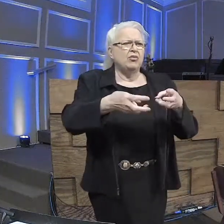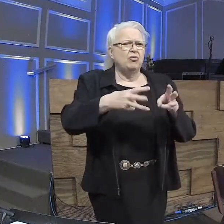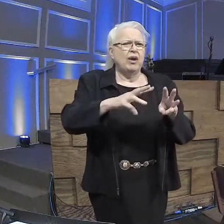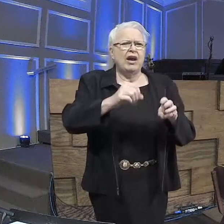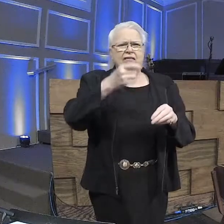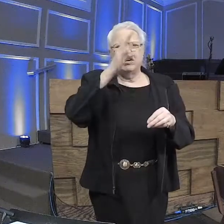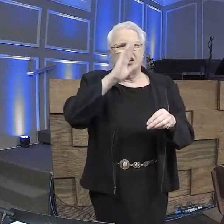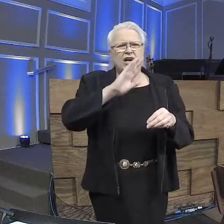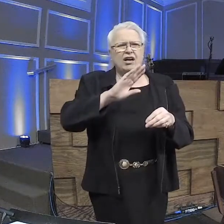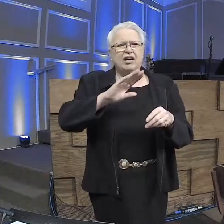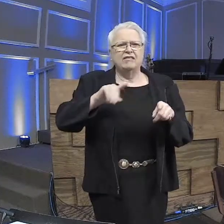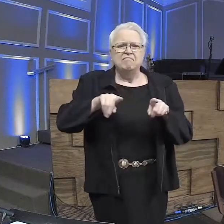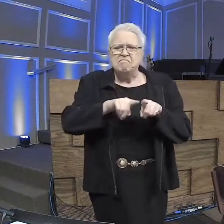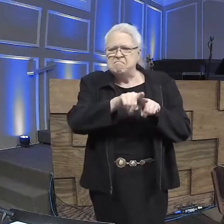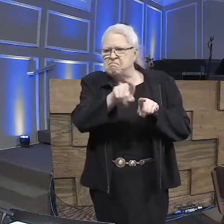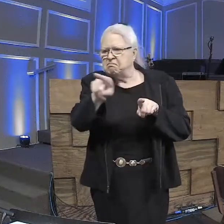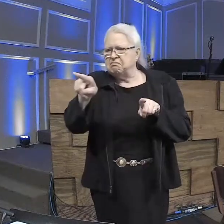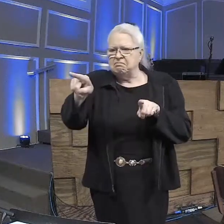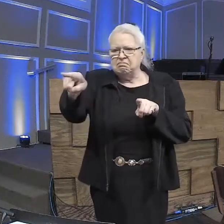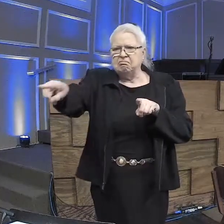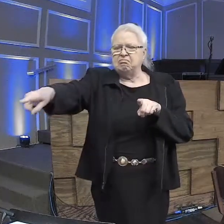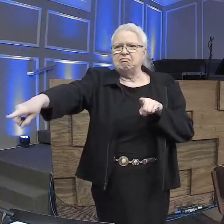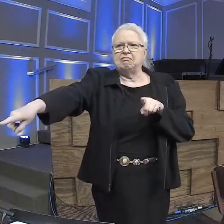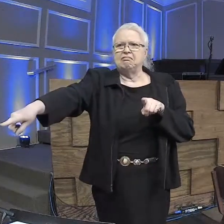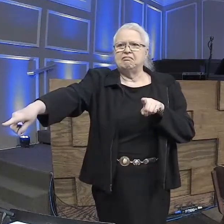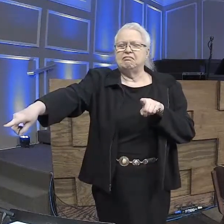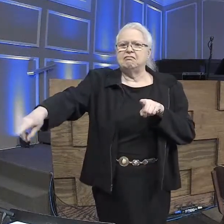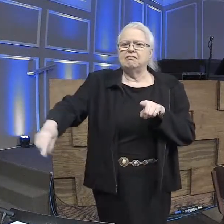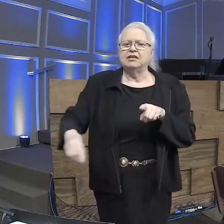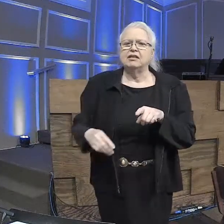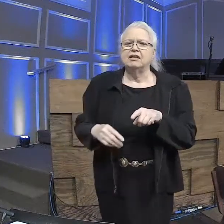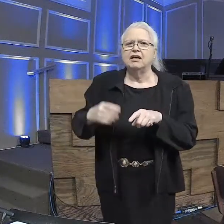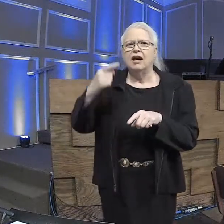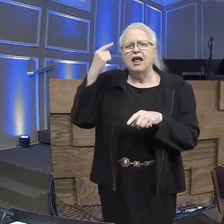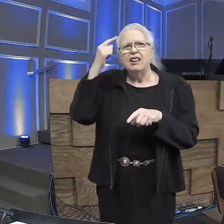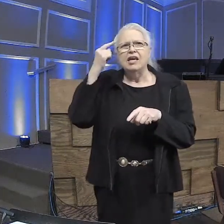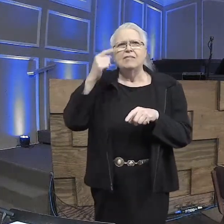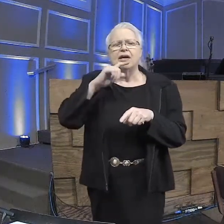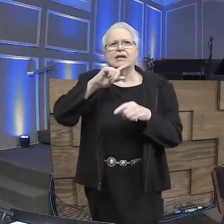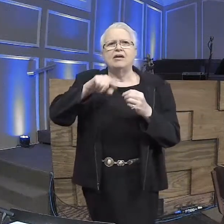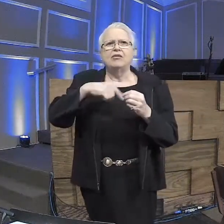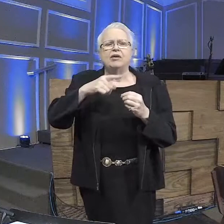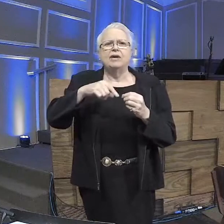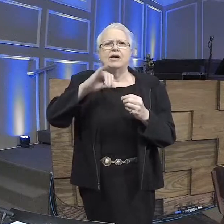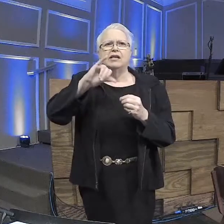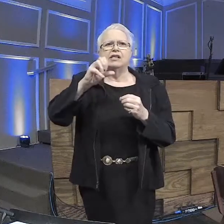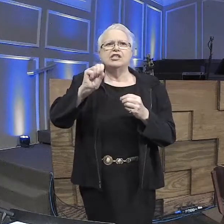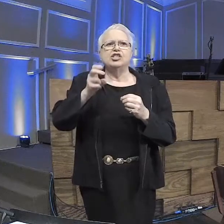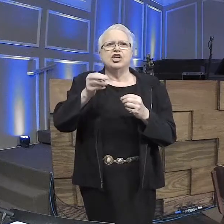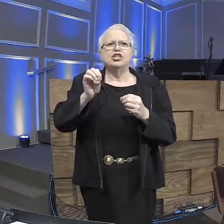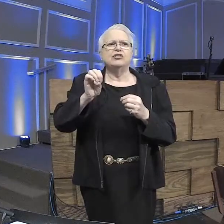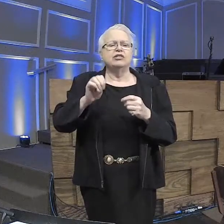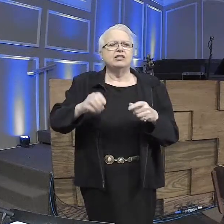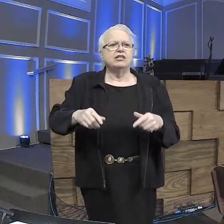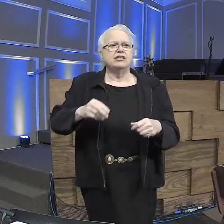in the book of Jude. I think about what I read about Joshua Harris, who was the lead pastor of Covenant Life Church and the